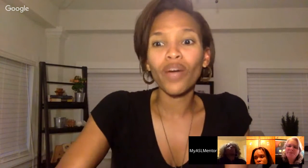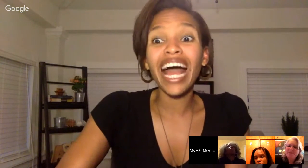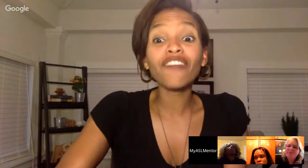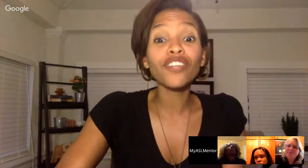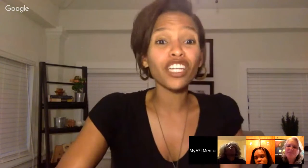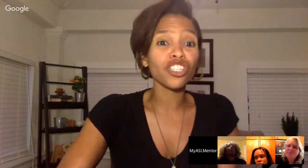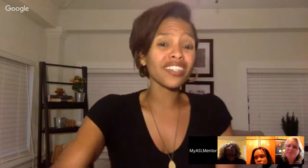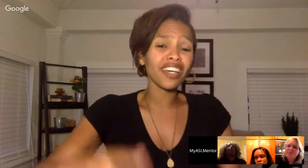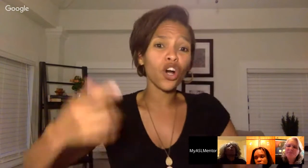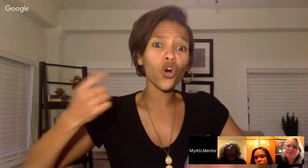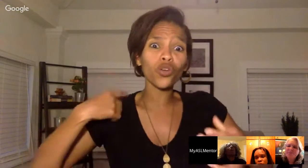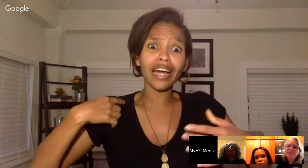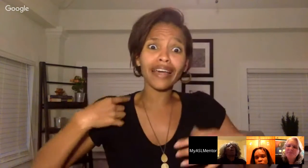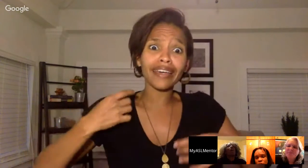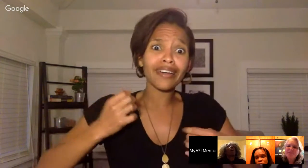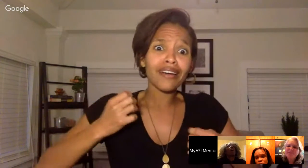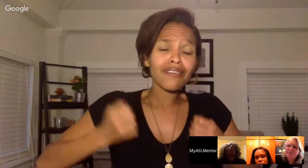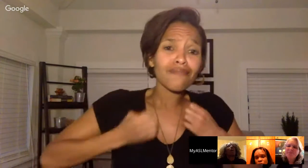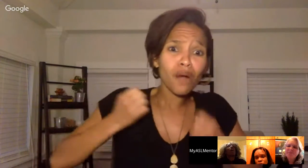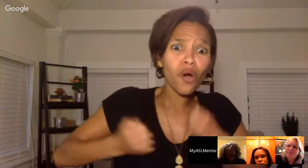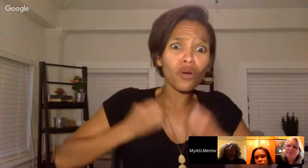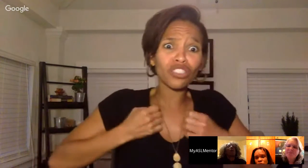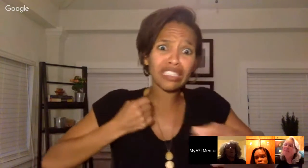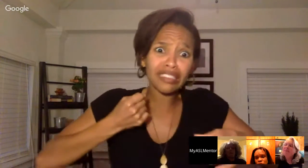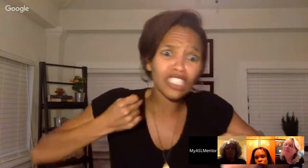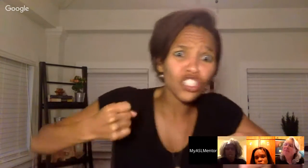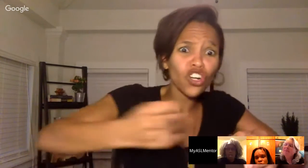Right after that, she does that whole like,